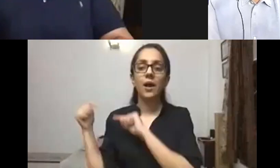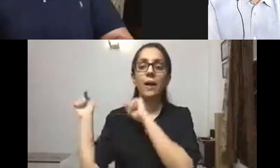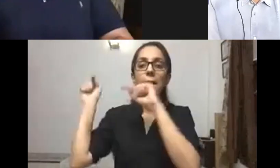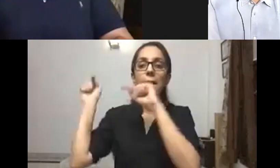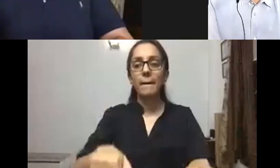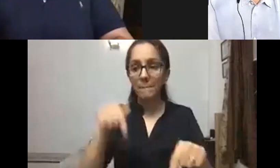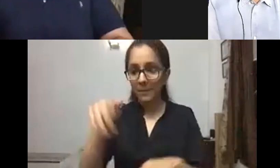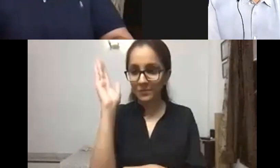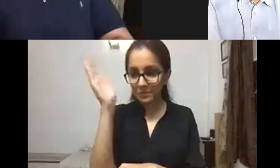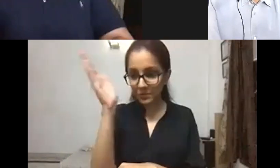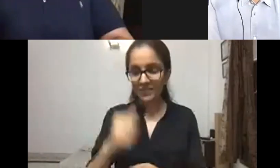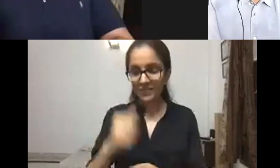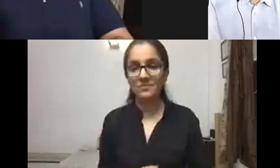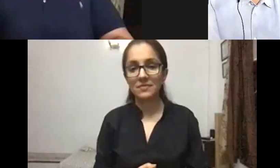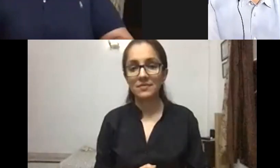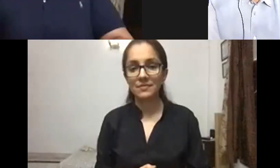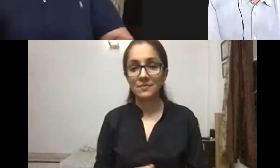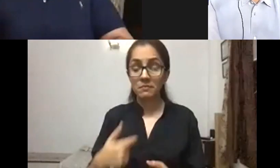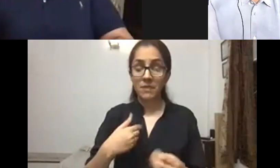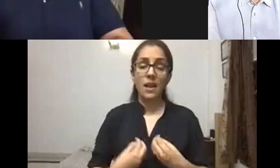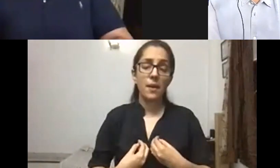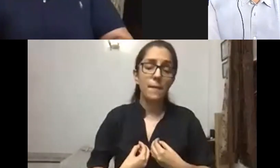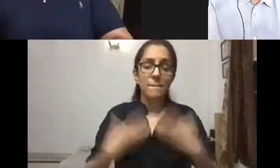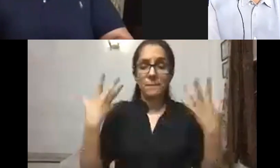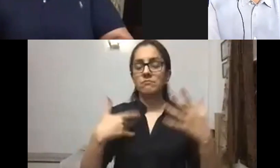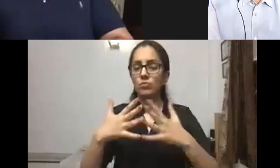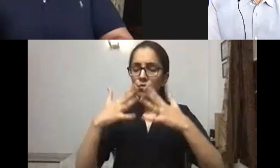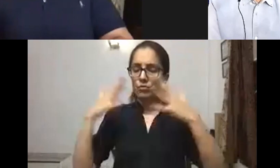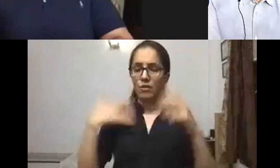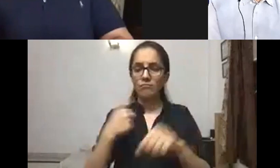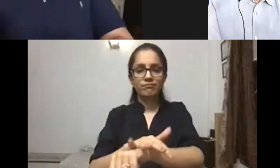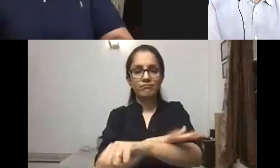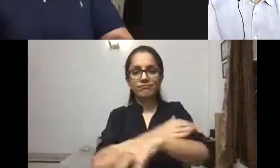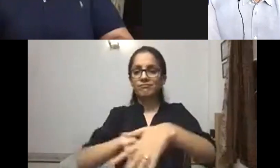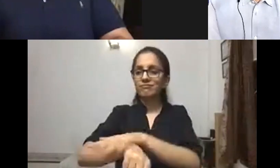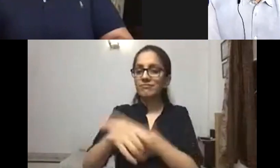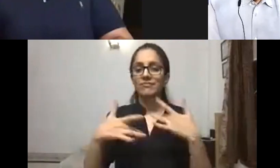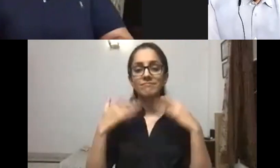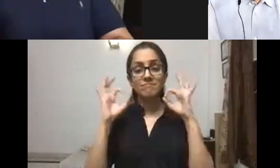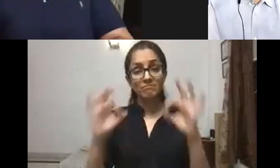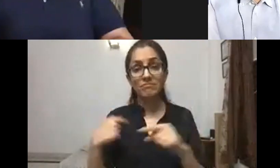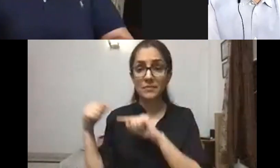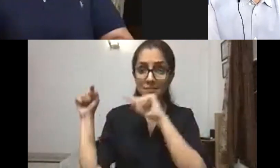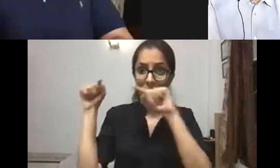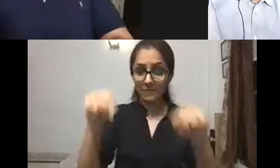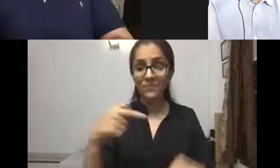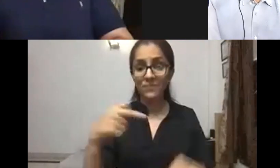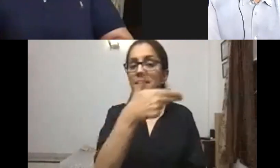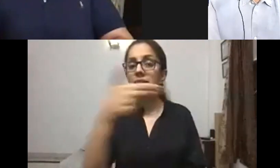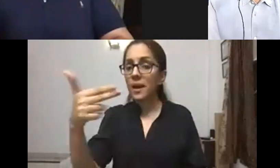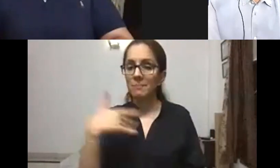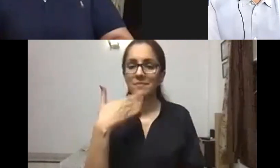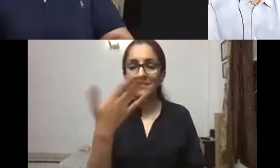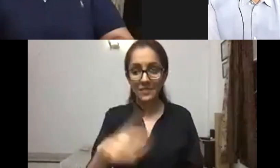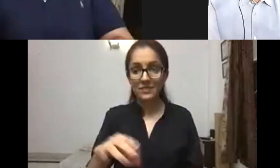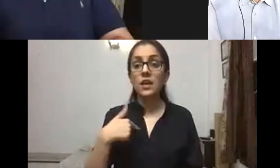is absolutely, I'm thrilled, and it's my pleasure to be here. My name, I've told you,